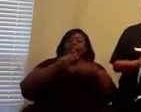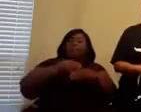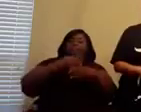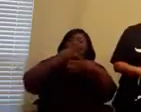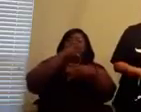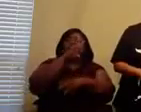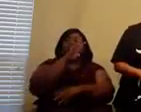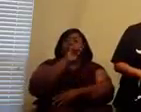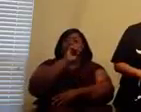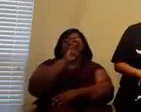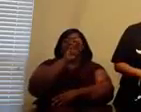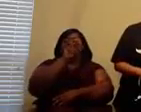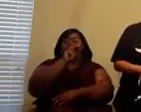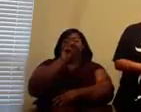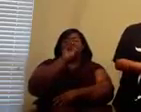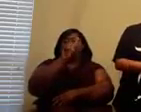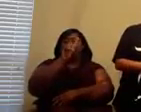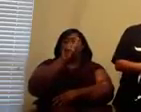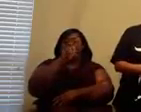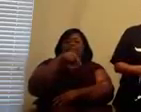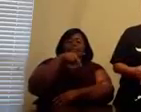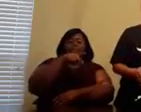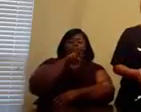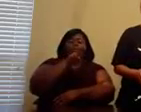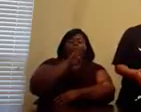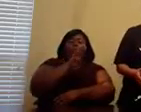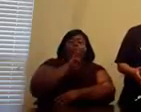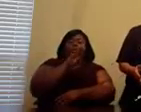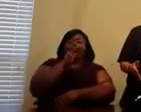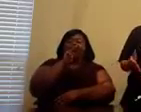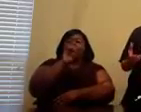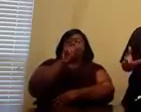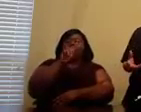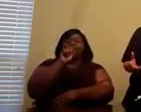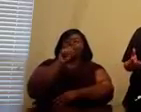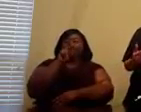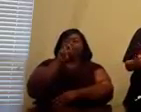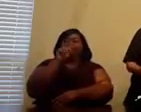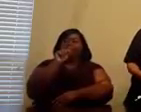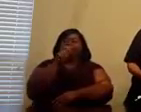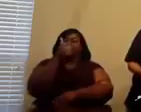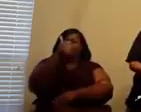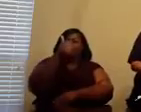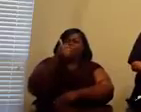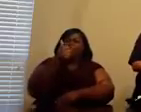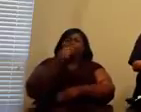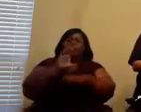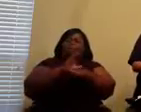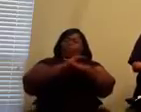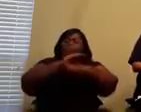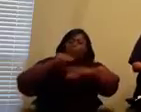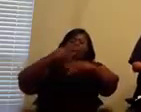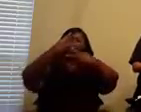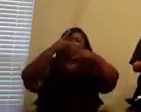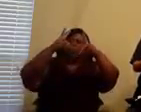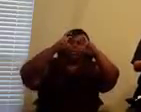or PubMed.net and find out how sanitary pads are